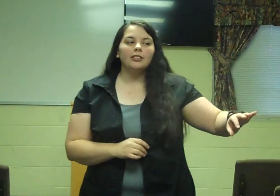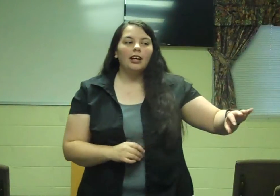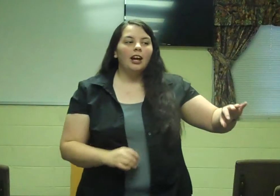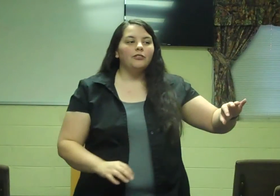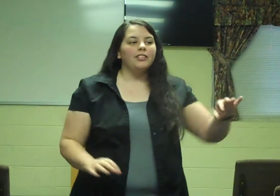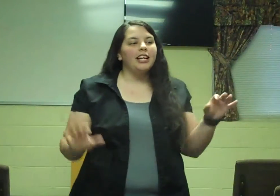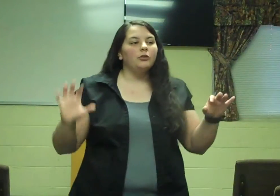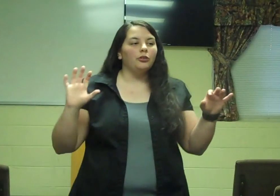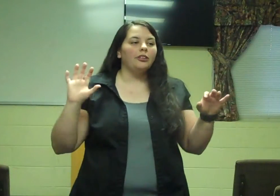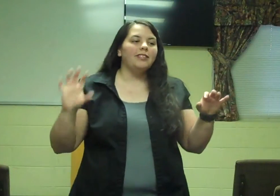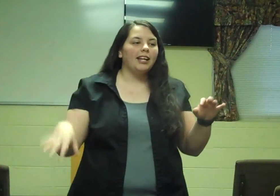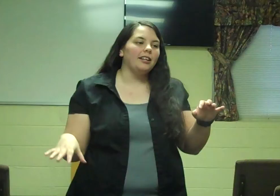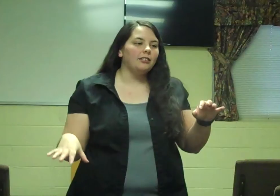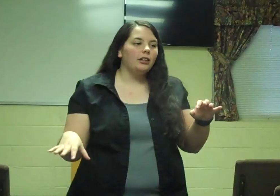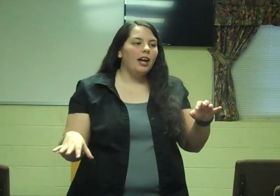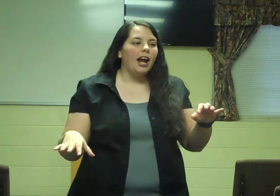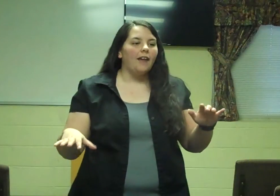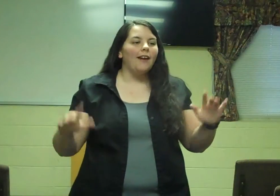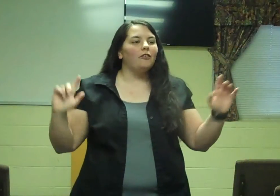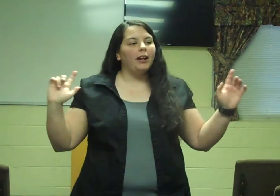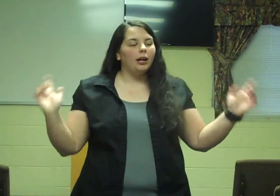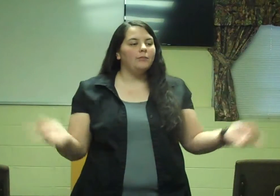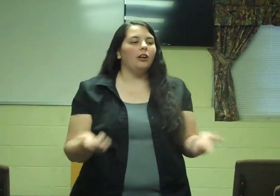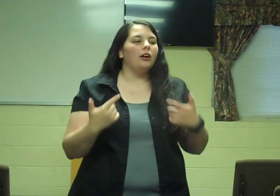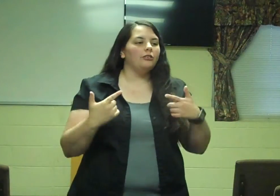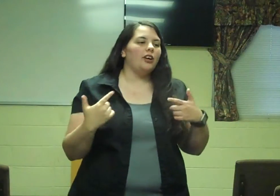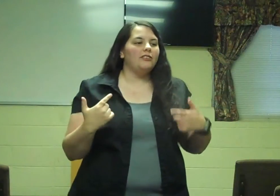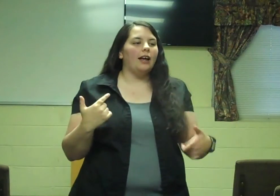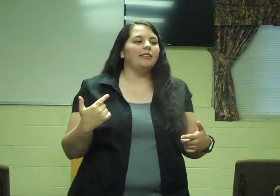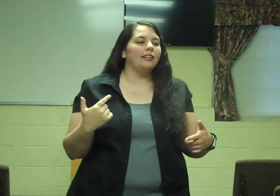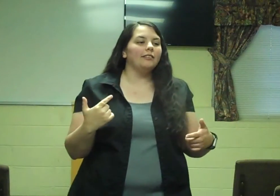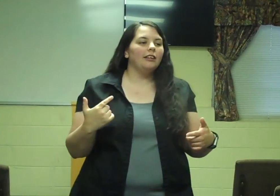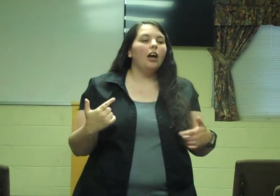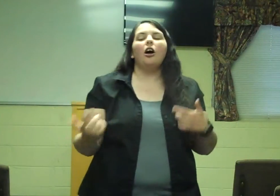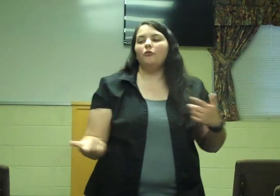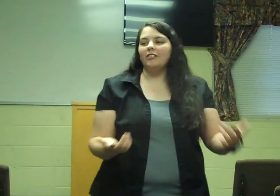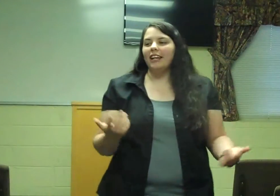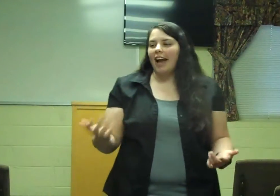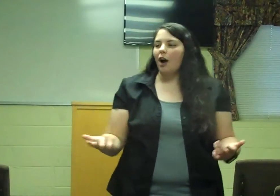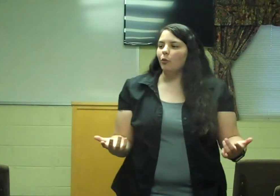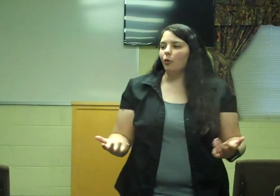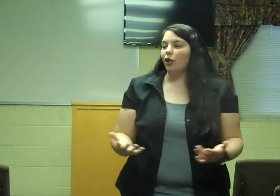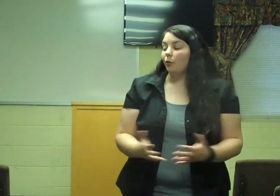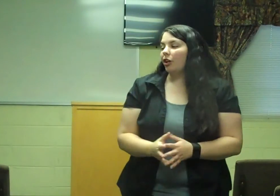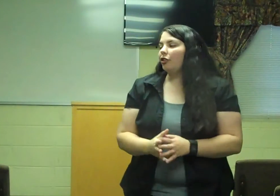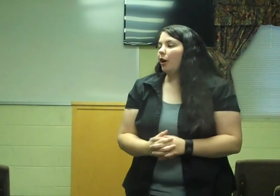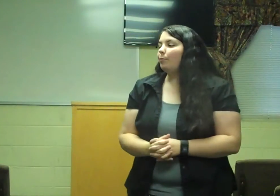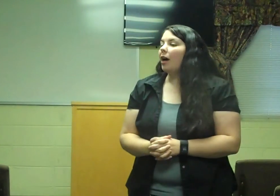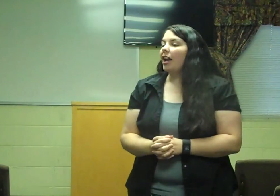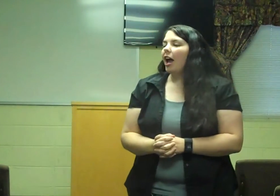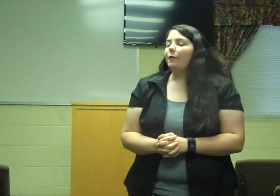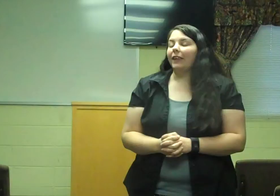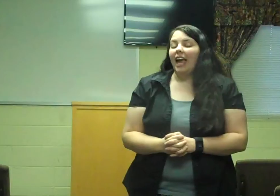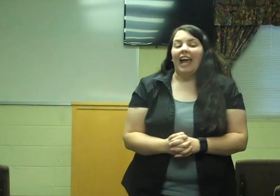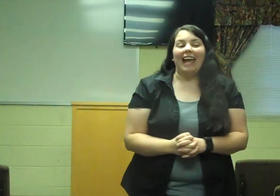Jesus. The teens will do the second. And then everybody comes in on just as he is. So that's kind of how we're going to do it. But